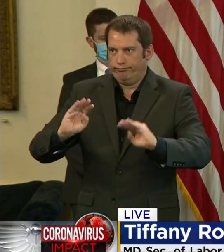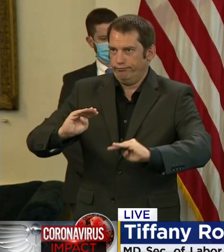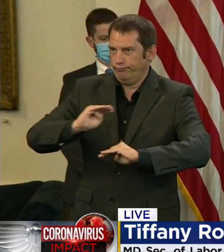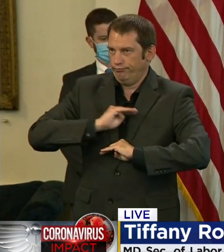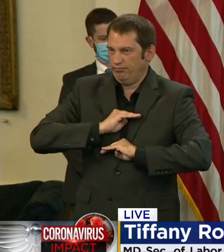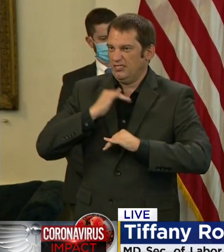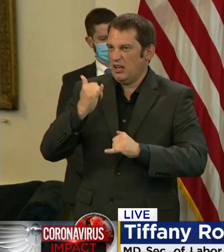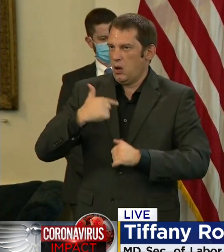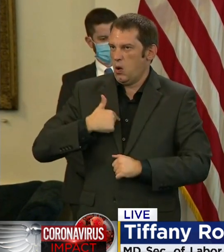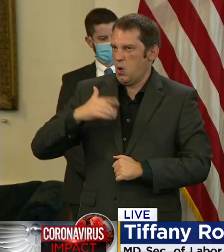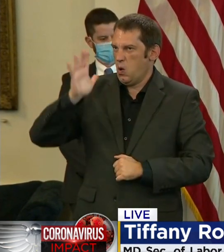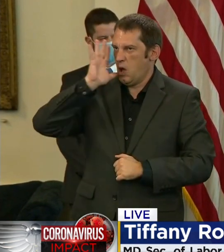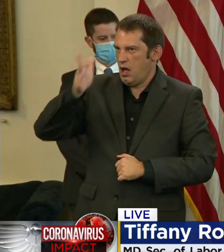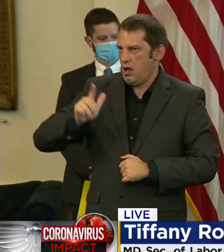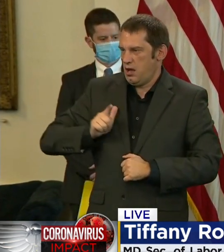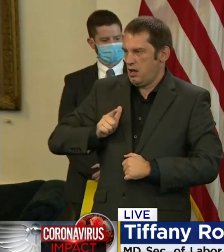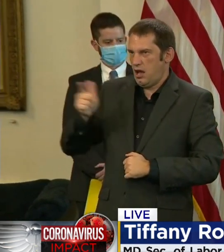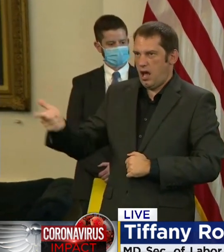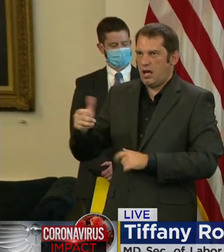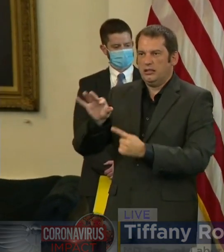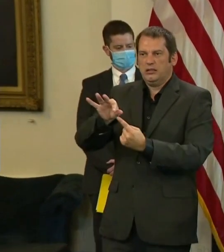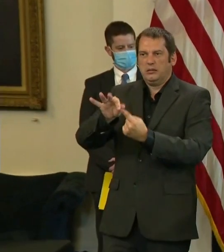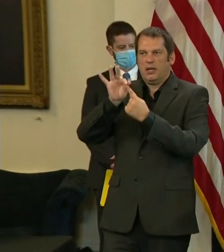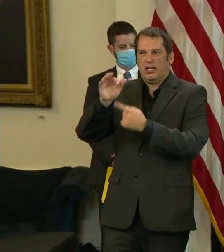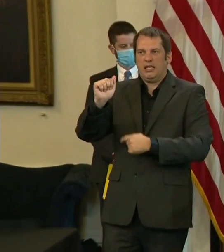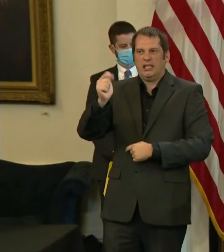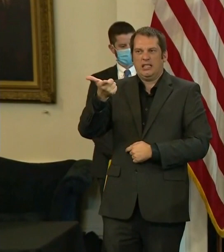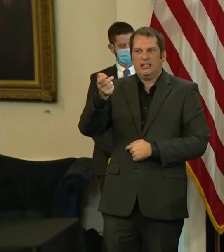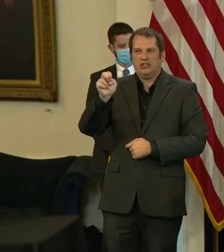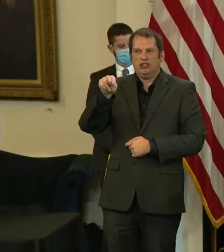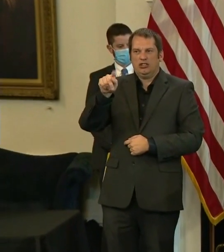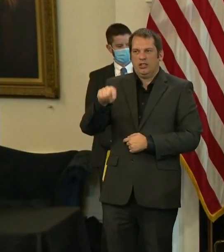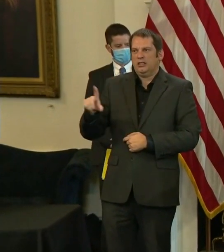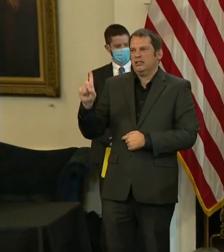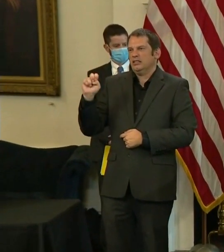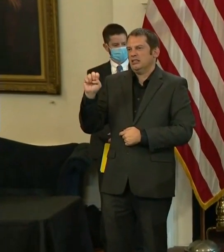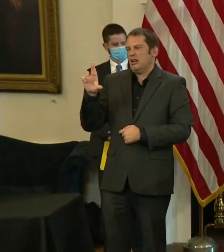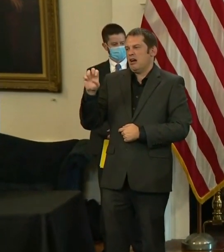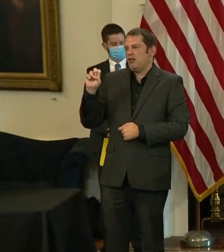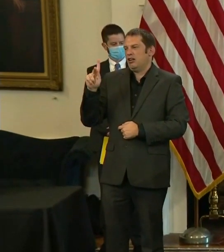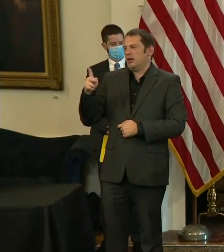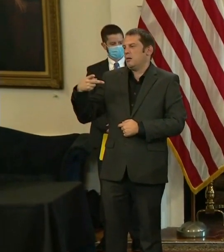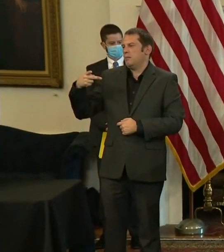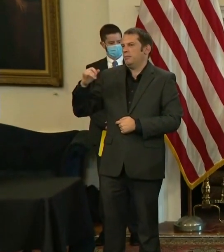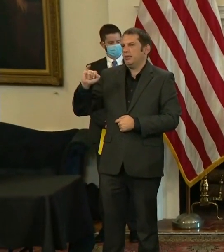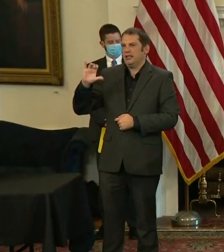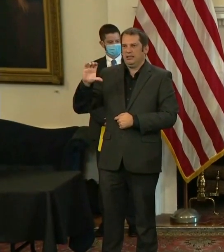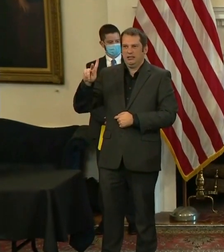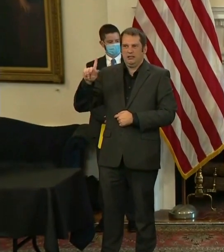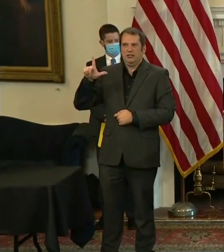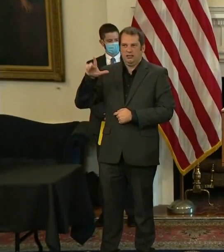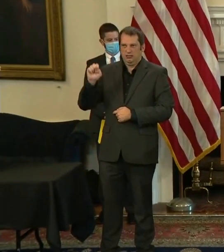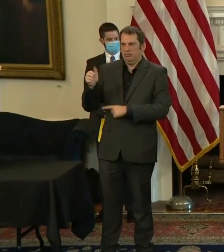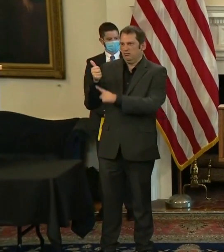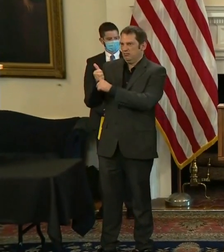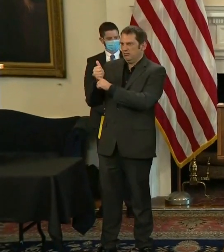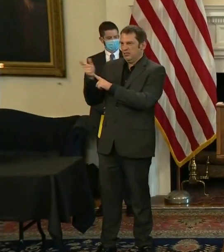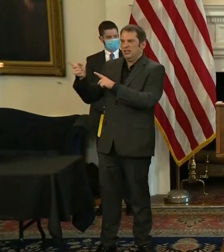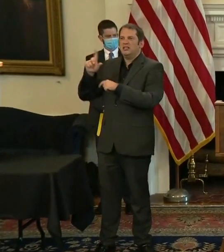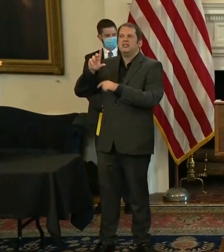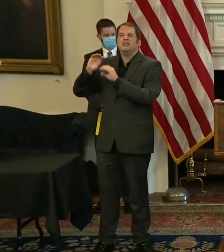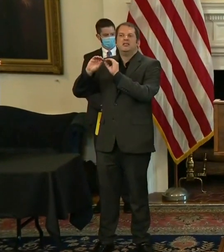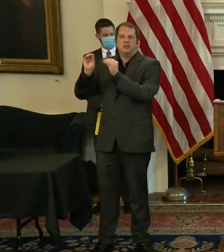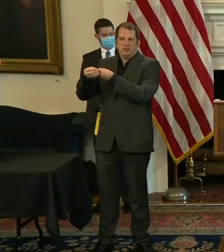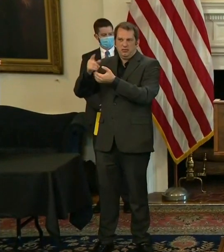from the U.S. Department of Labor's Office of Inspector General, who has been working alongside our department as we fight fraud. Thank you.